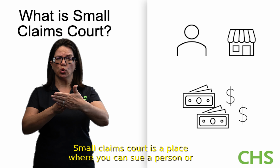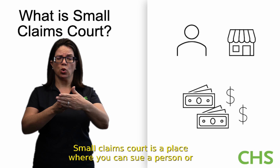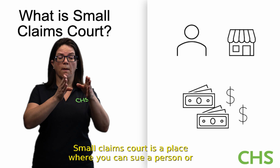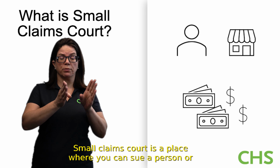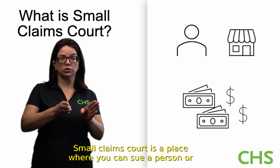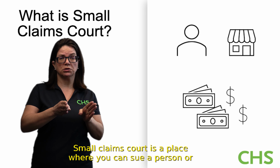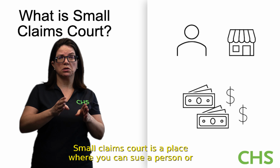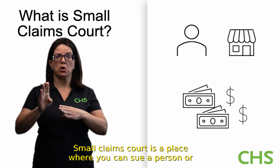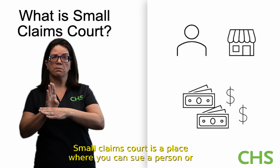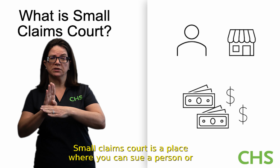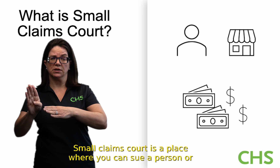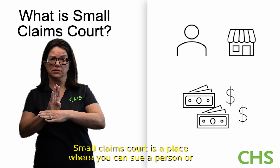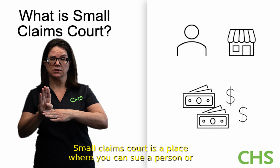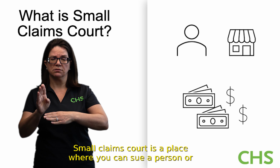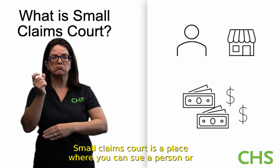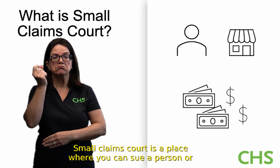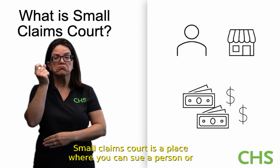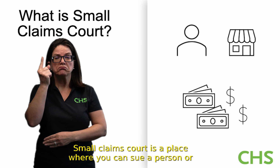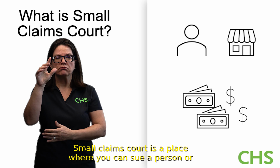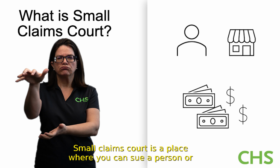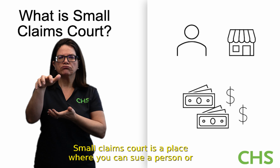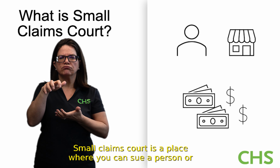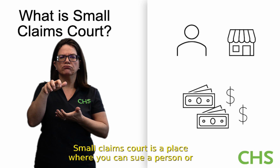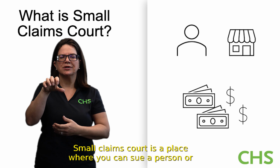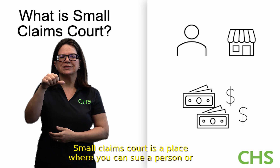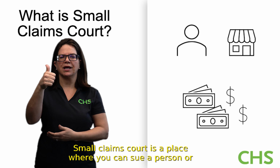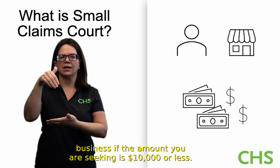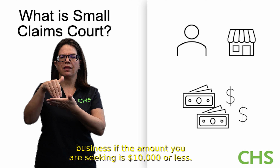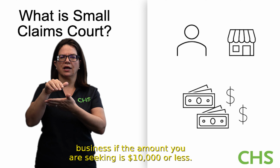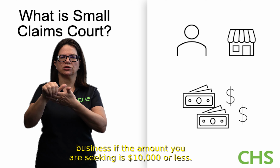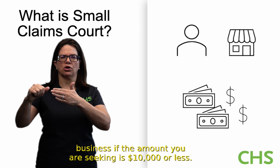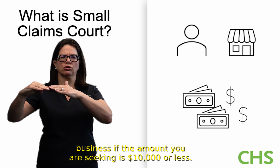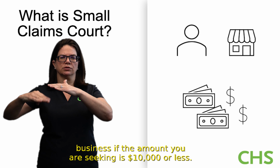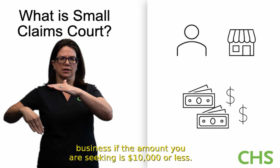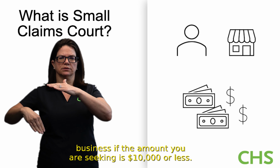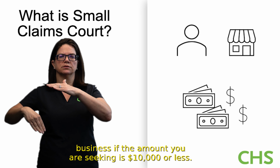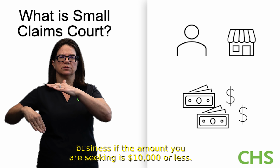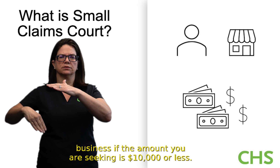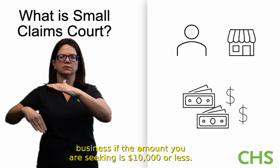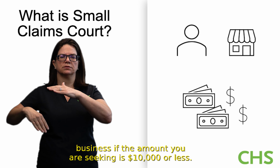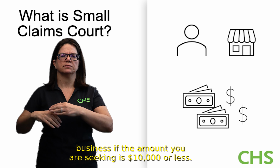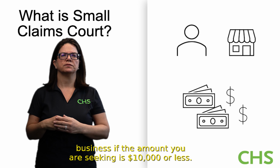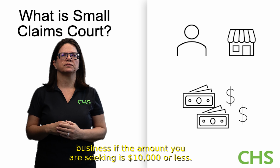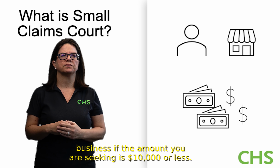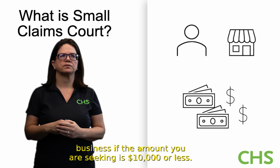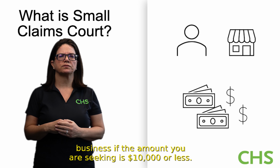Small claims court is a place where you can sue a person or business if the amount you are seeking is $10,000